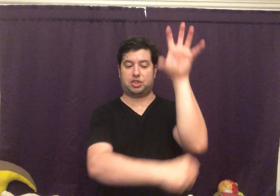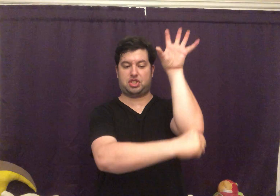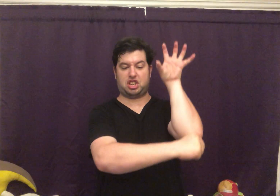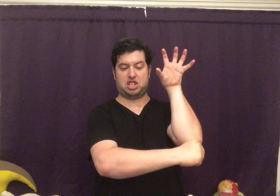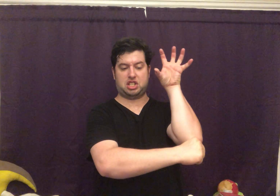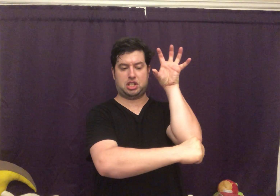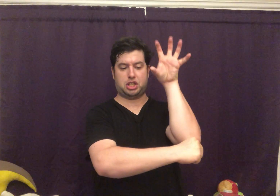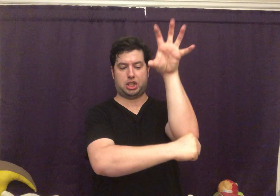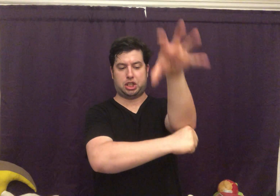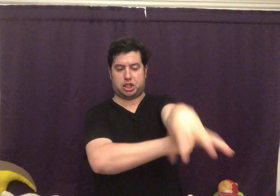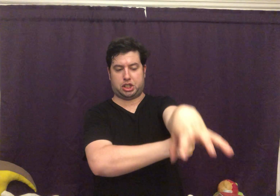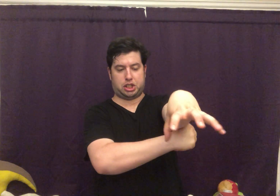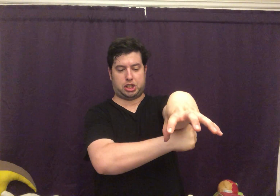Force.